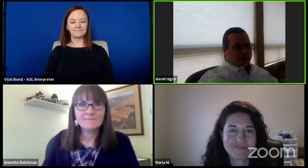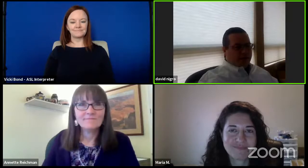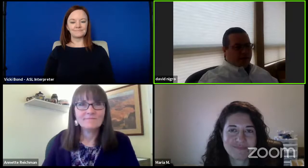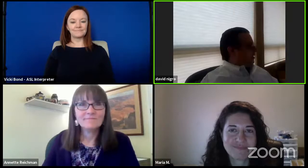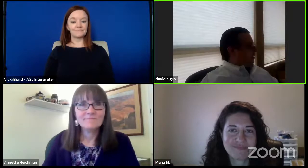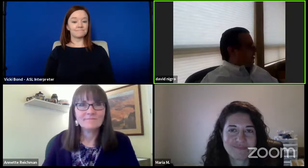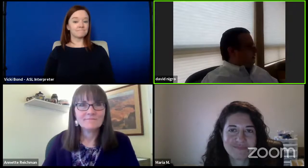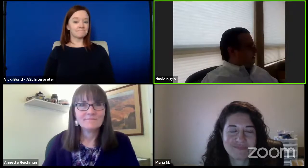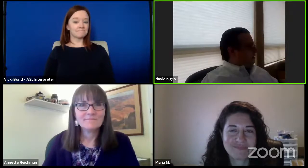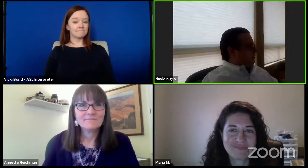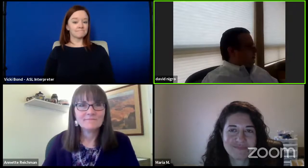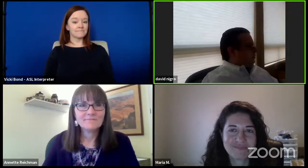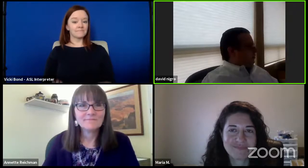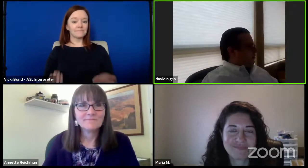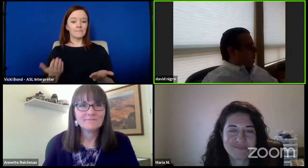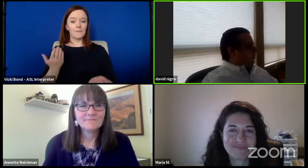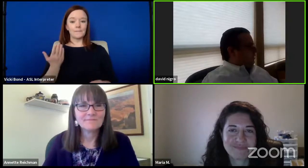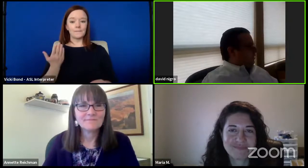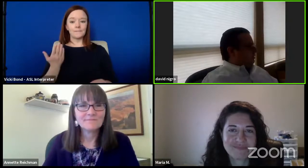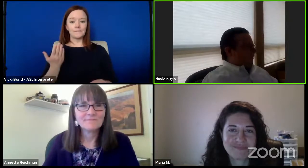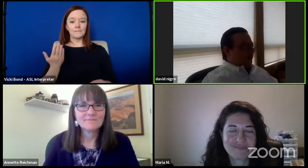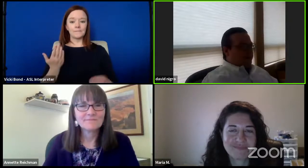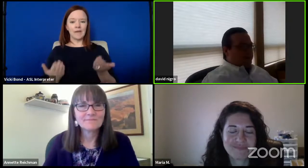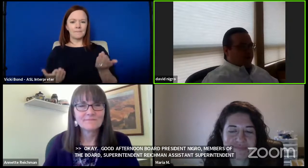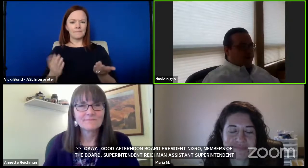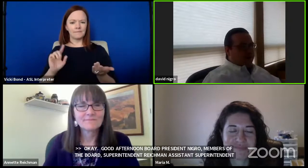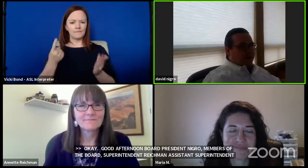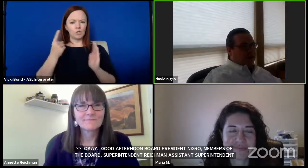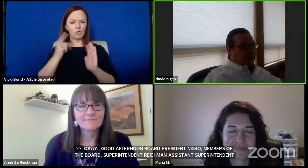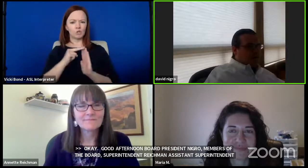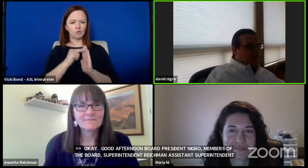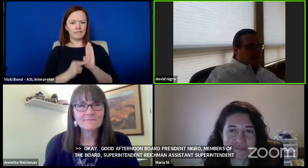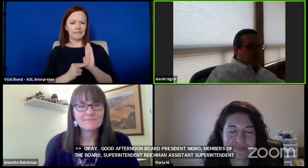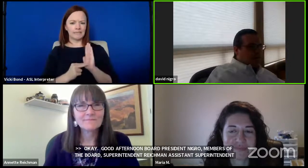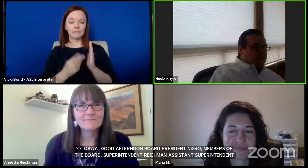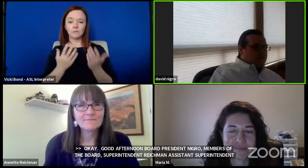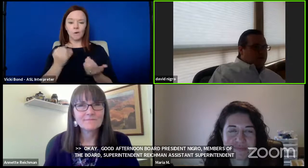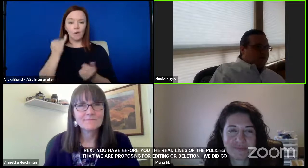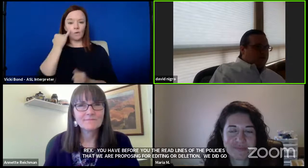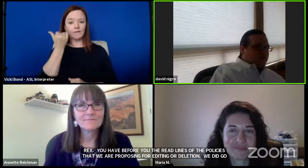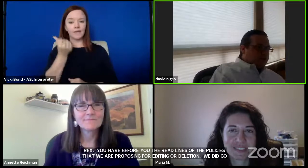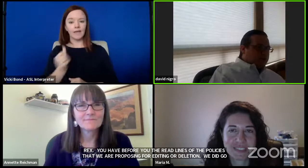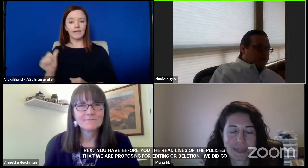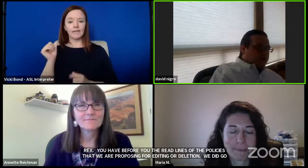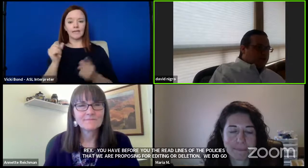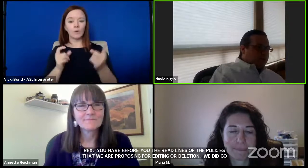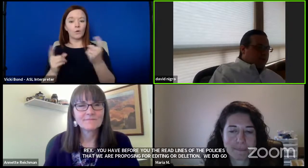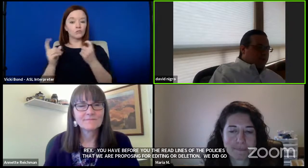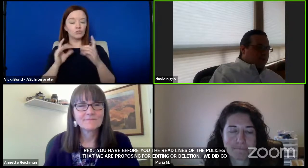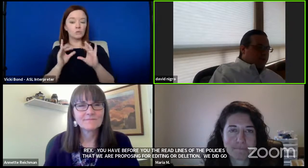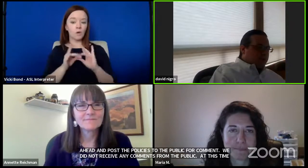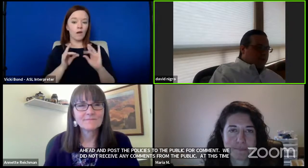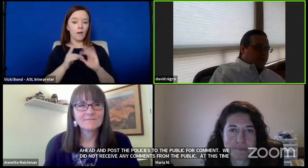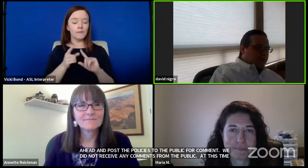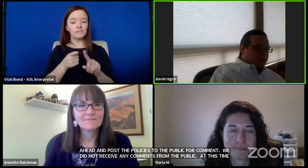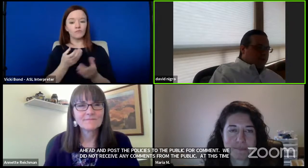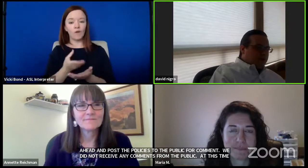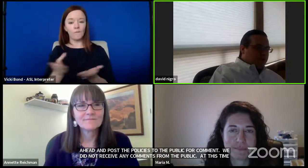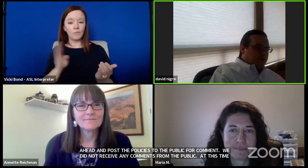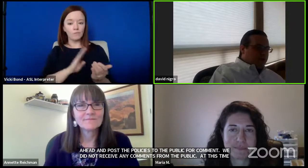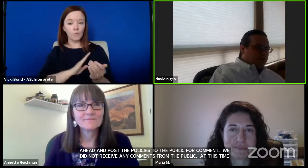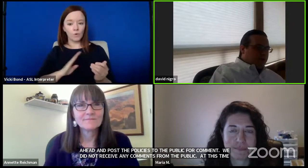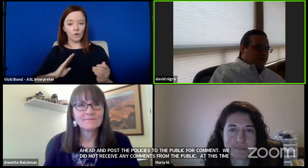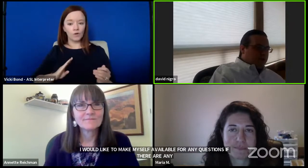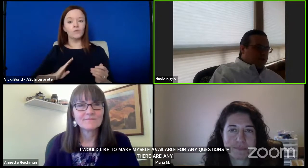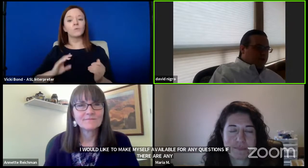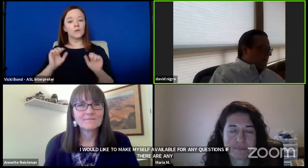Again, thank you. This is the first read. So if there are any questions or comments from the board members, we can address